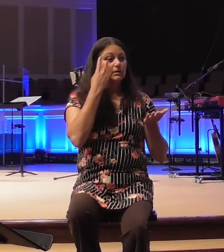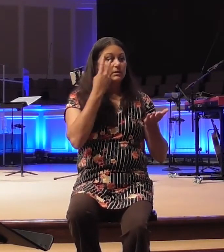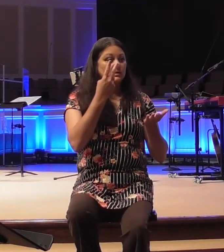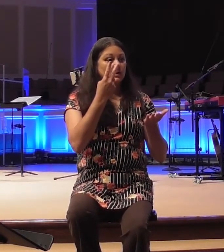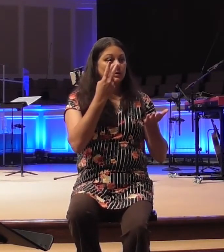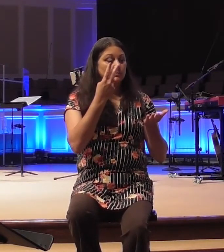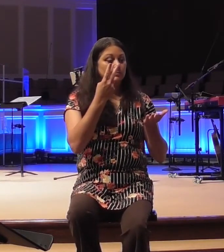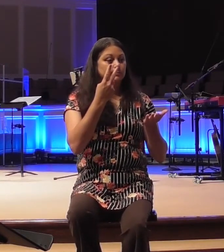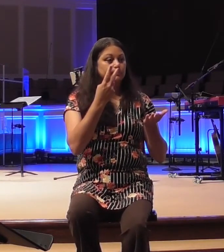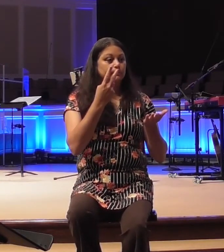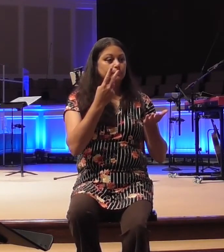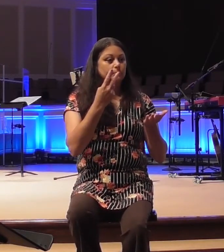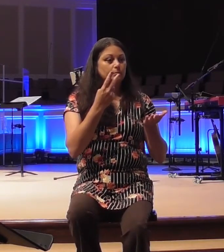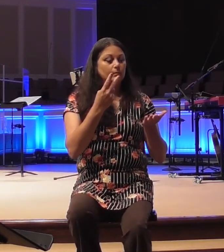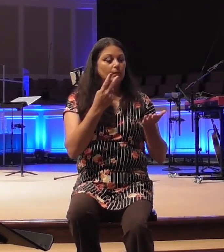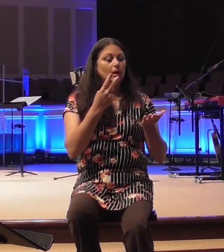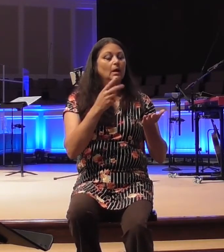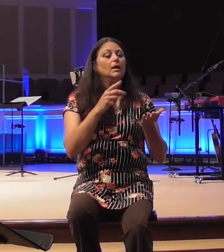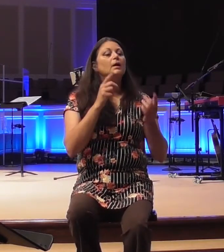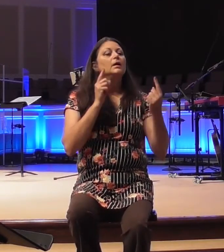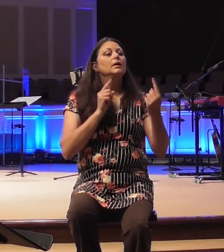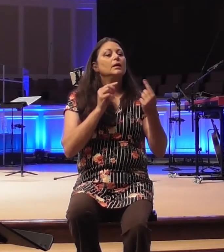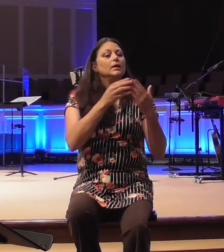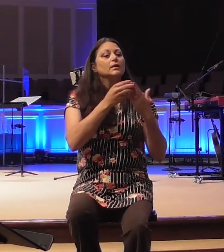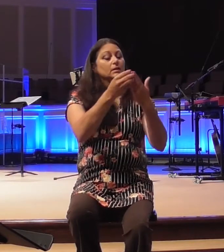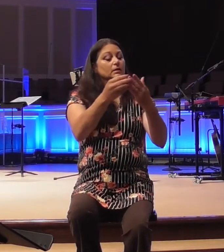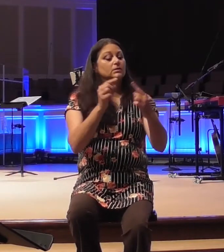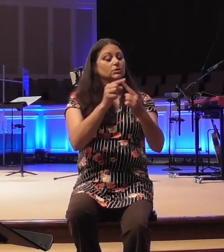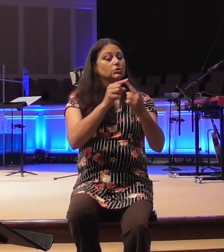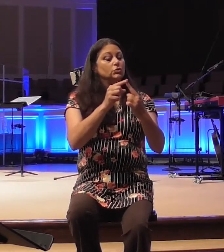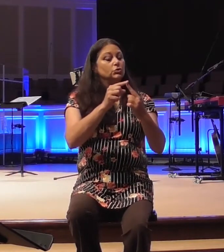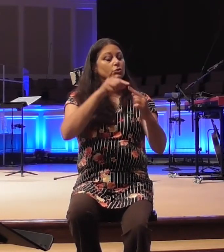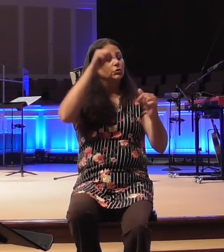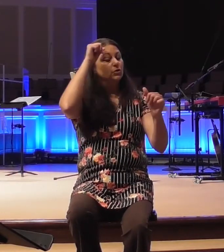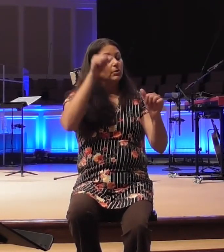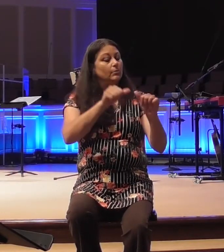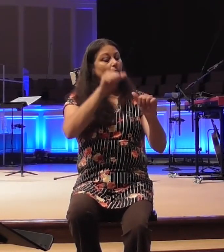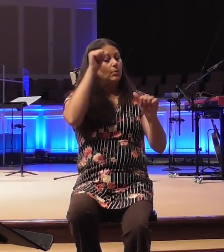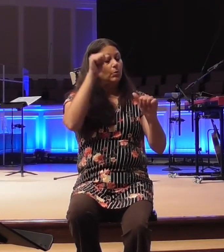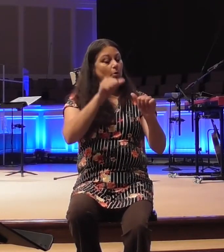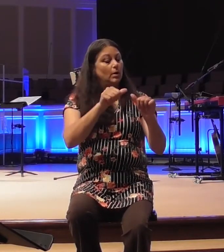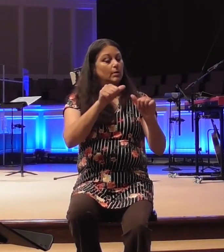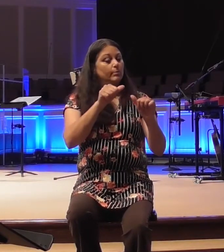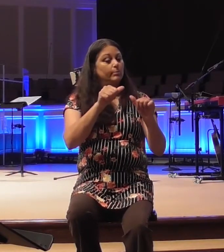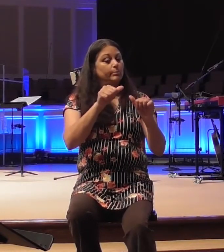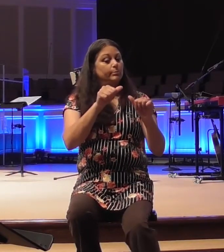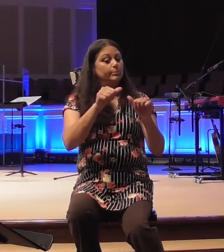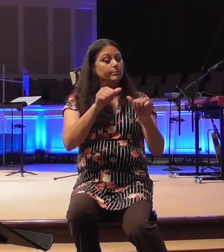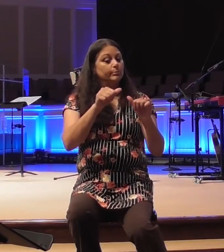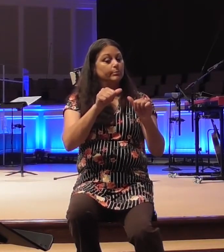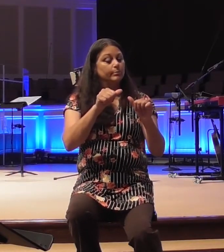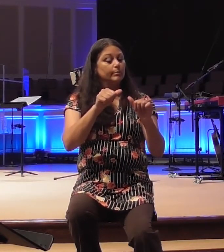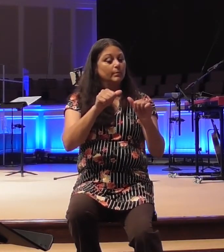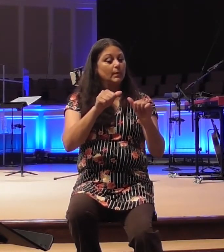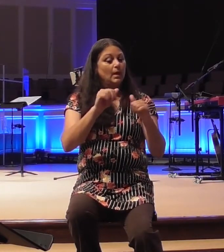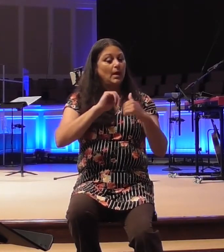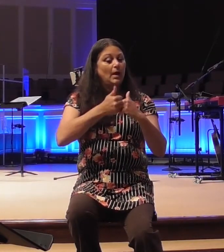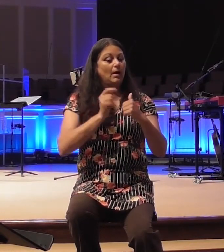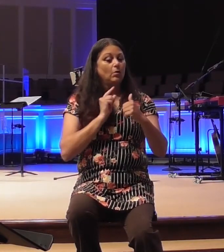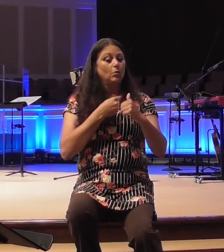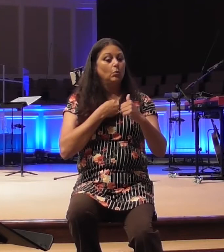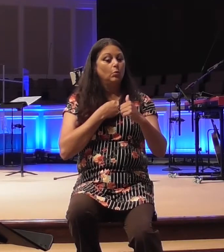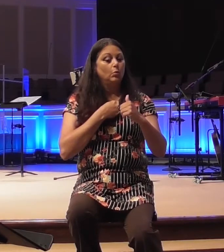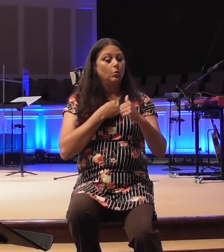of us who gather around the table of the Lord. The first thing I want you to see is as we come to understand how restoration